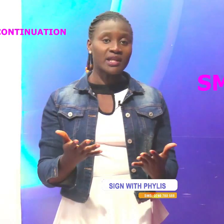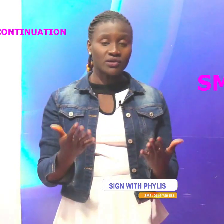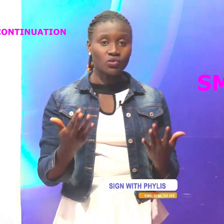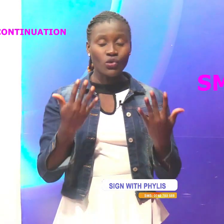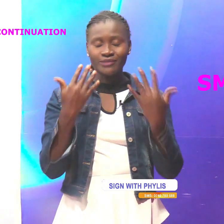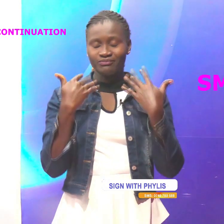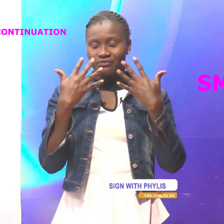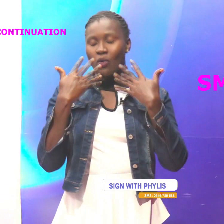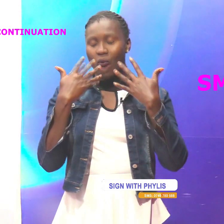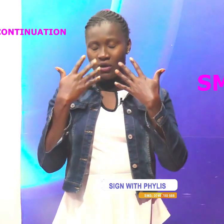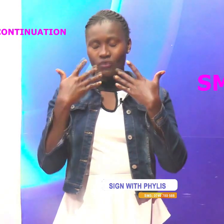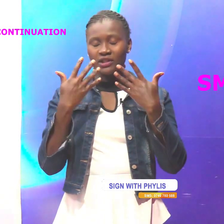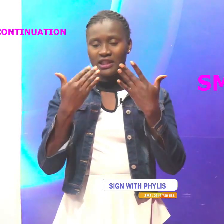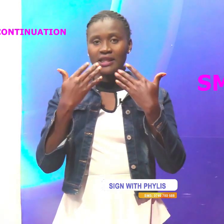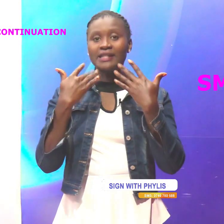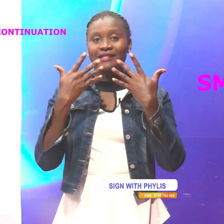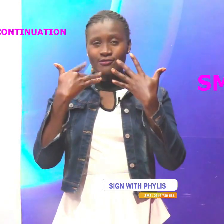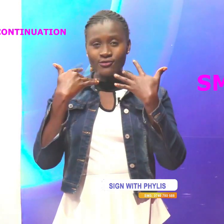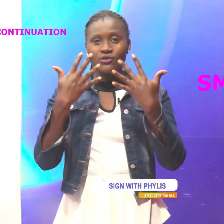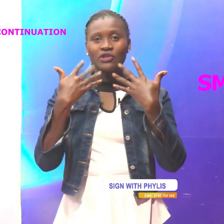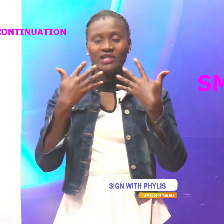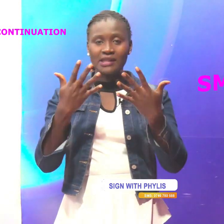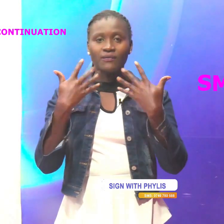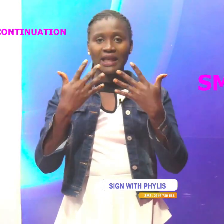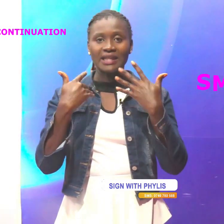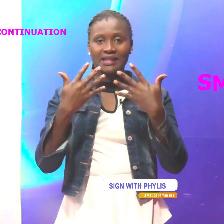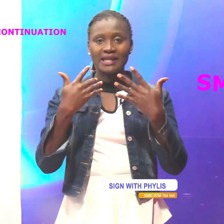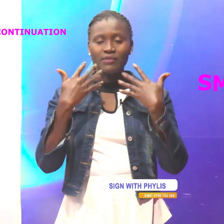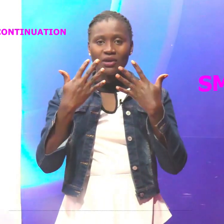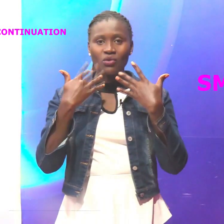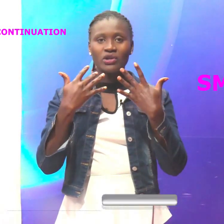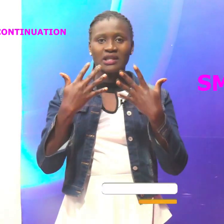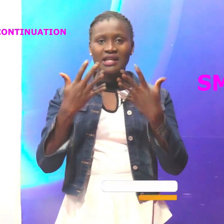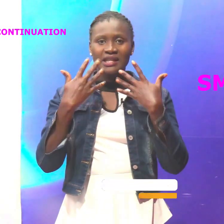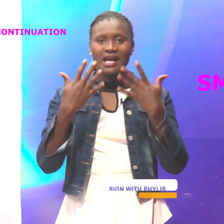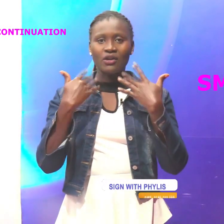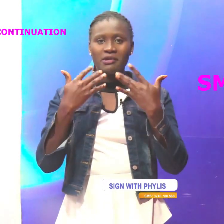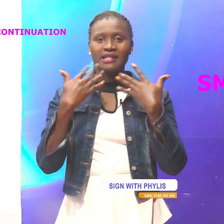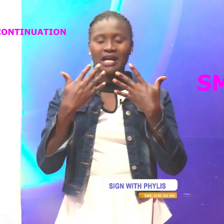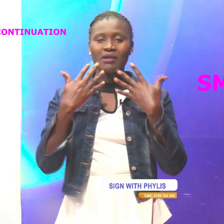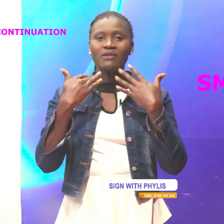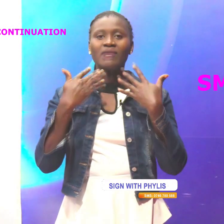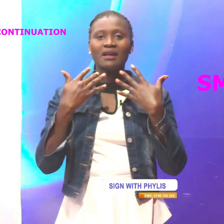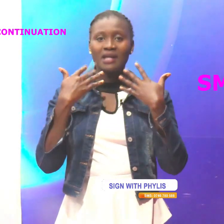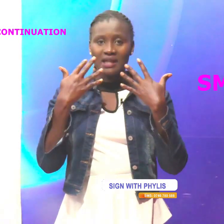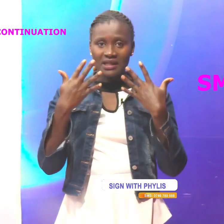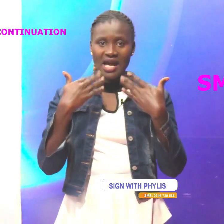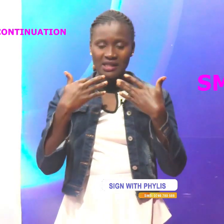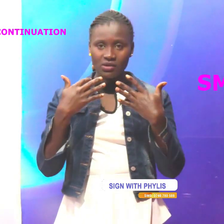good, wow, it is good. You just feel it, something good. The aroma is coming very nice. So